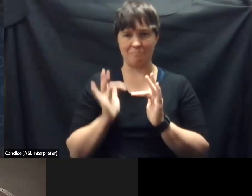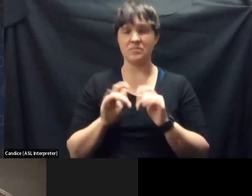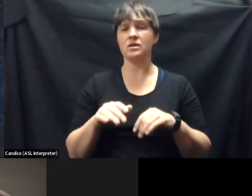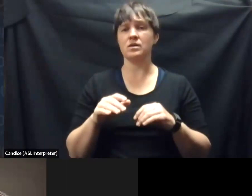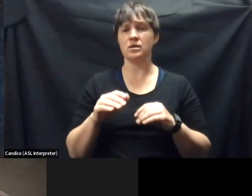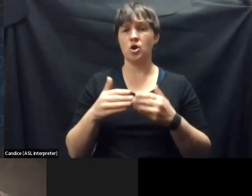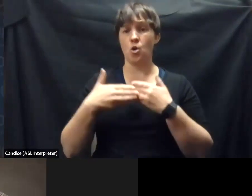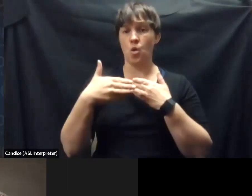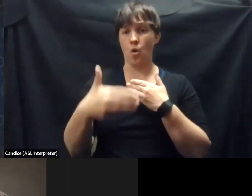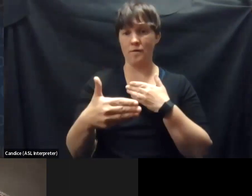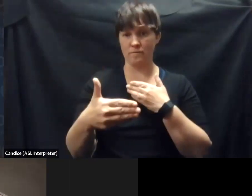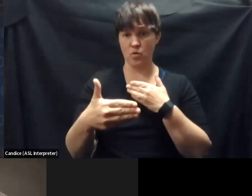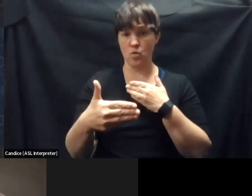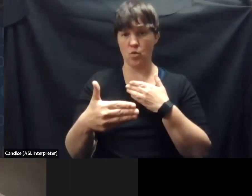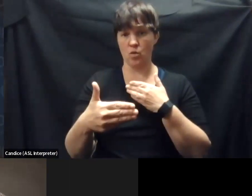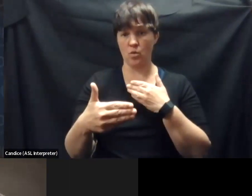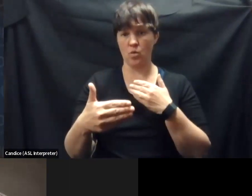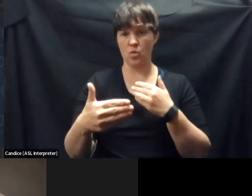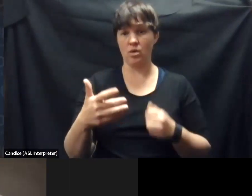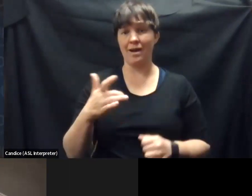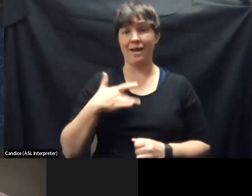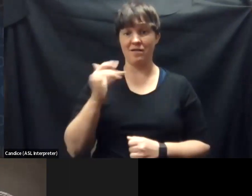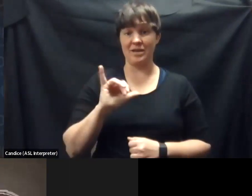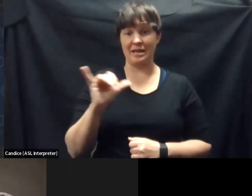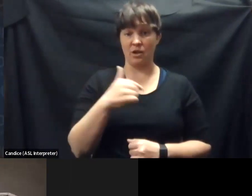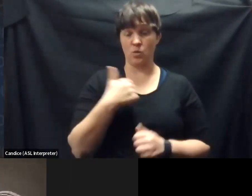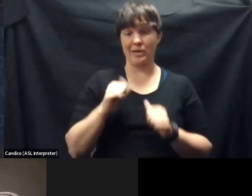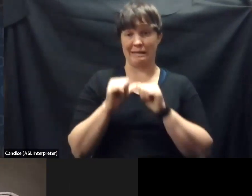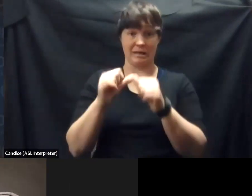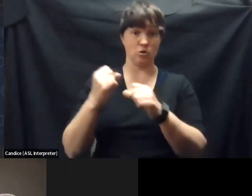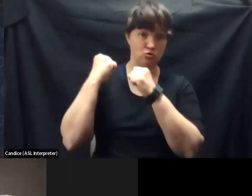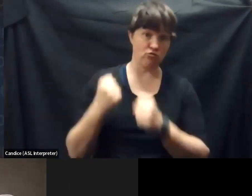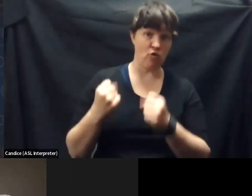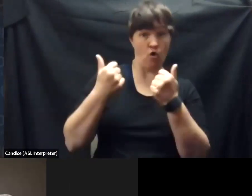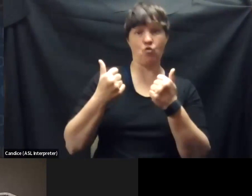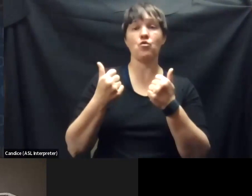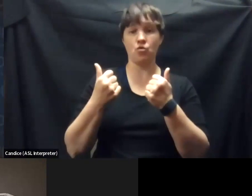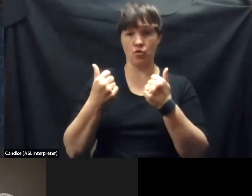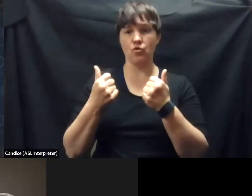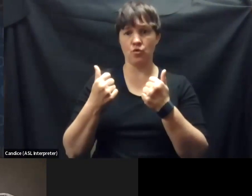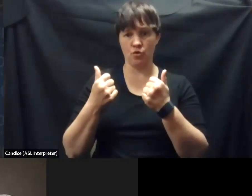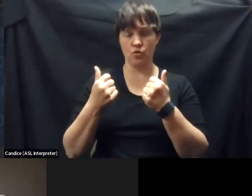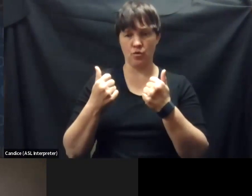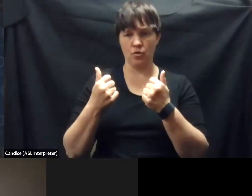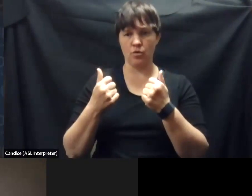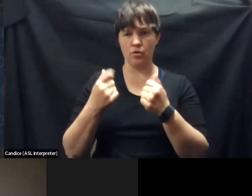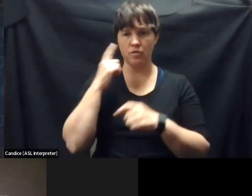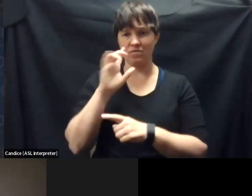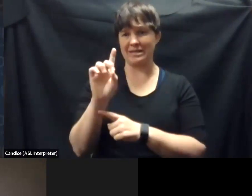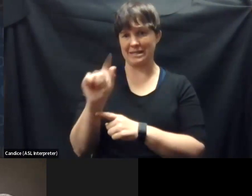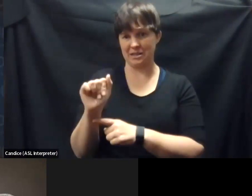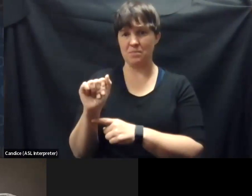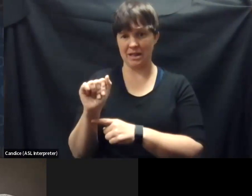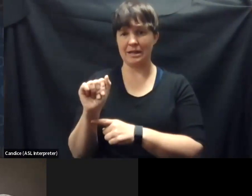going forward with this, I feel like we can continue to be stronger. People with disabilities, I believe we